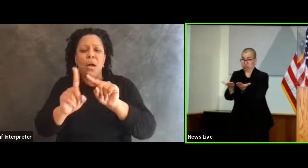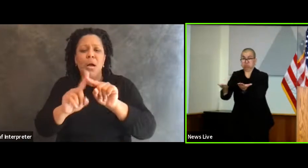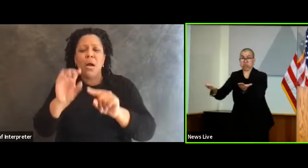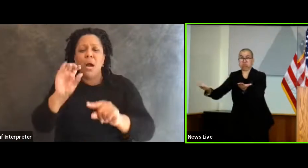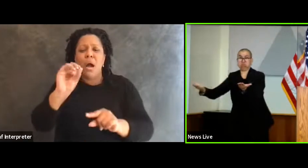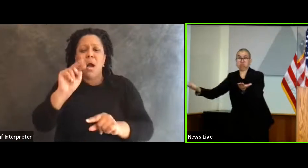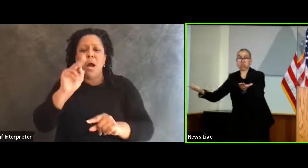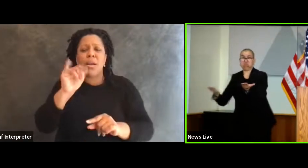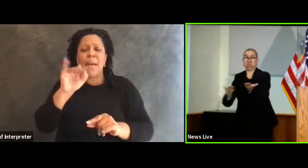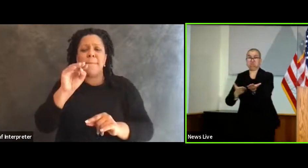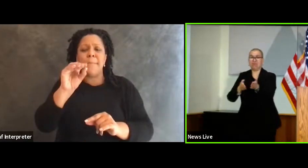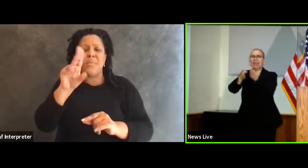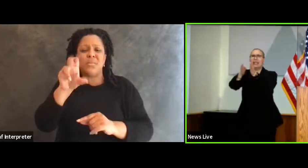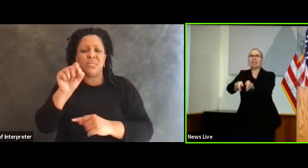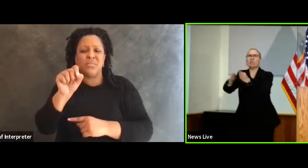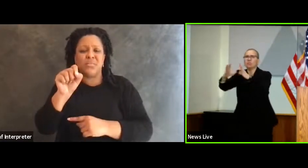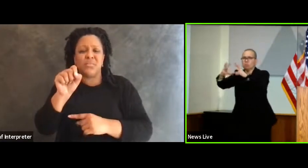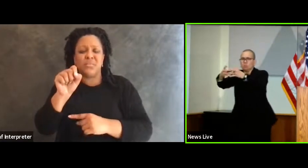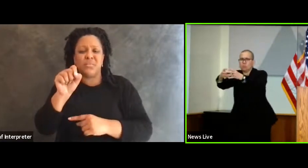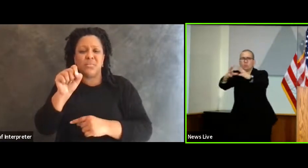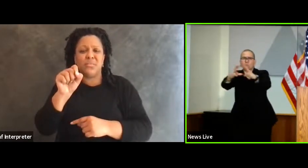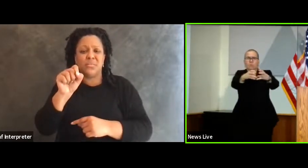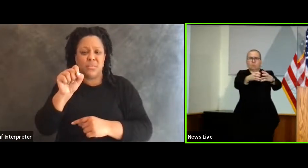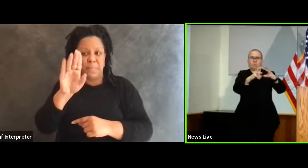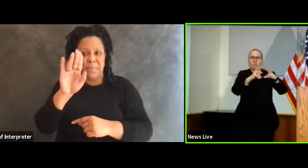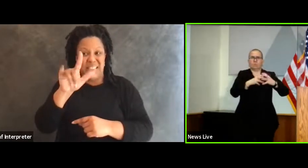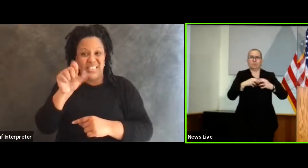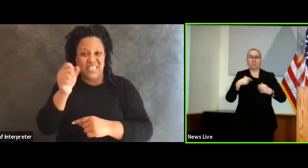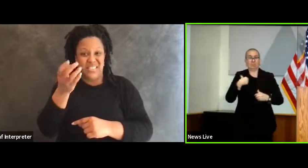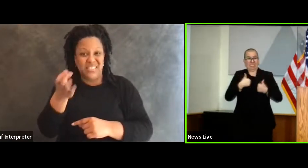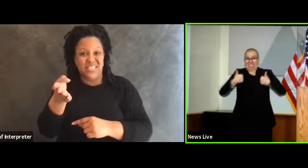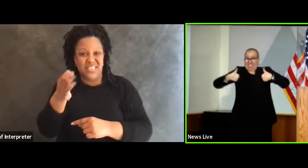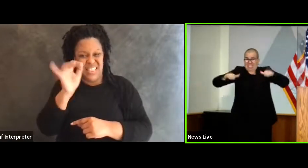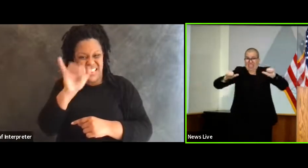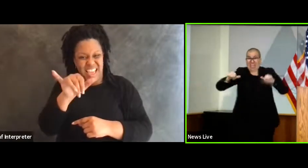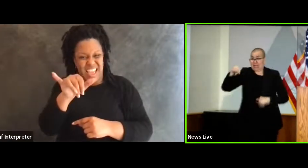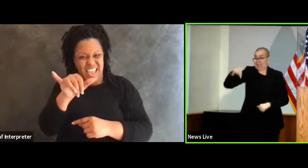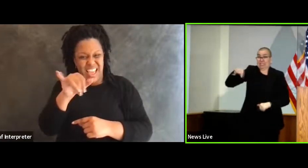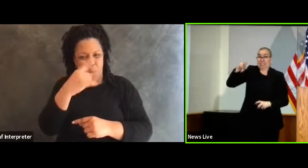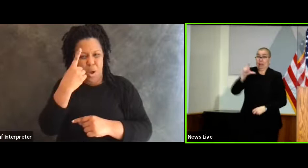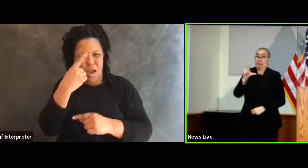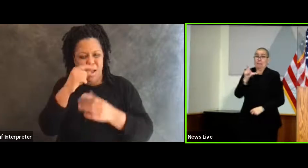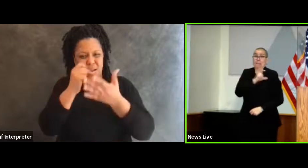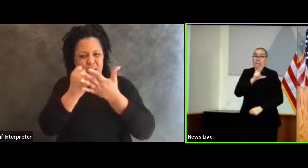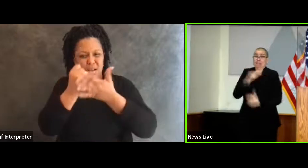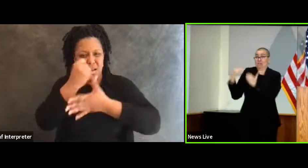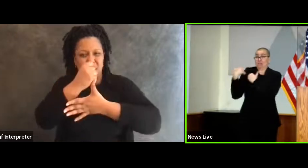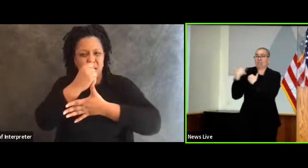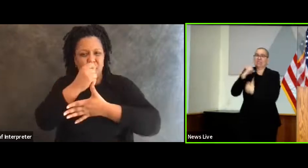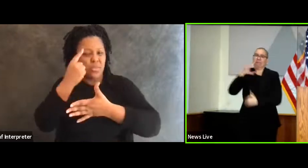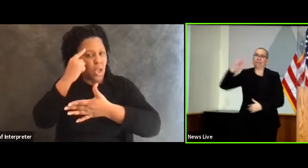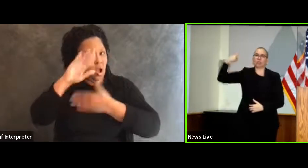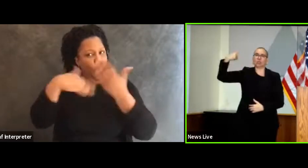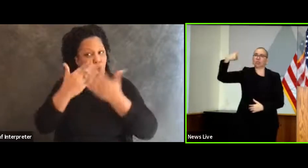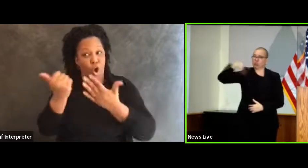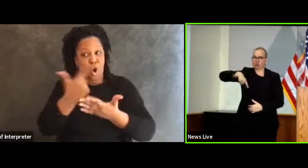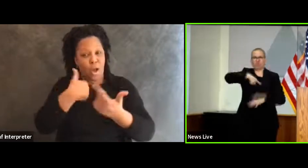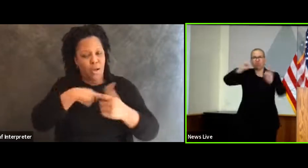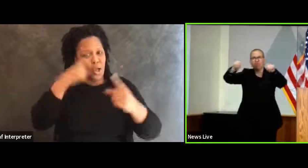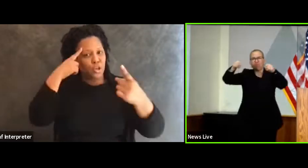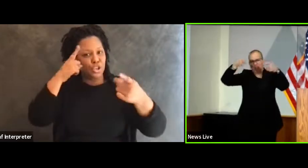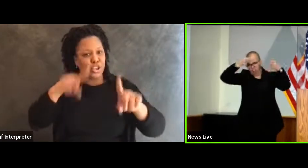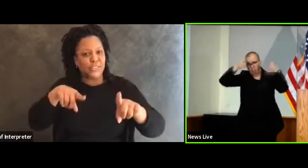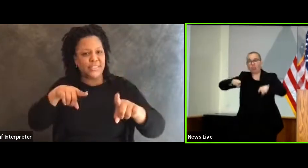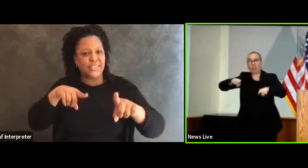asking for is that this one needs to be a priority. And I think we can all agree on that. People are seeing